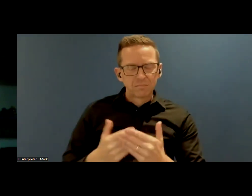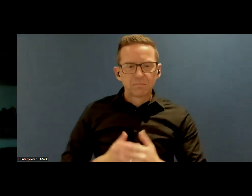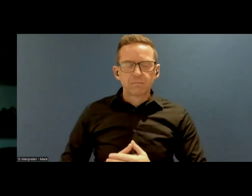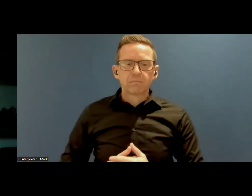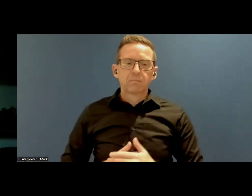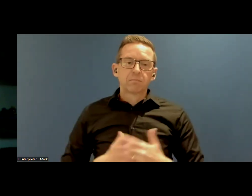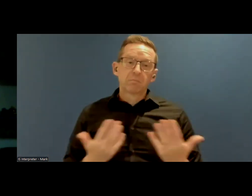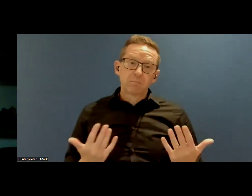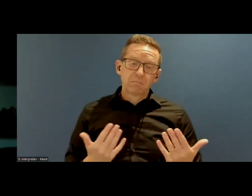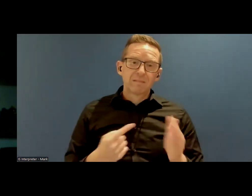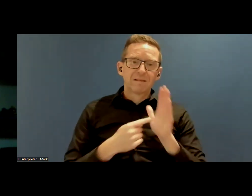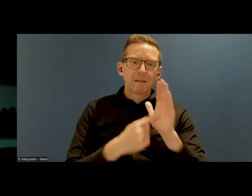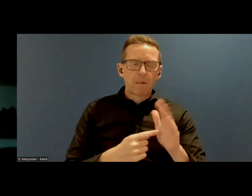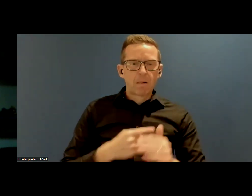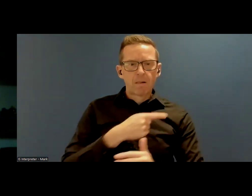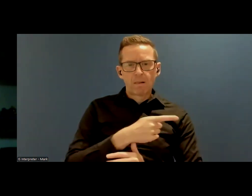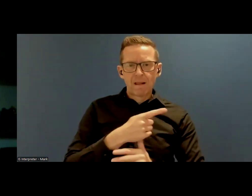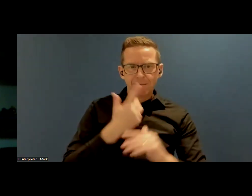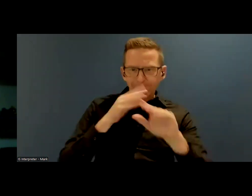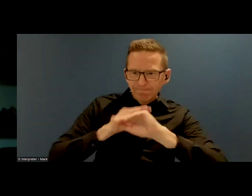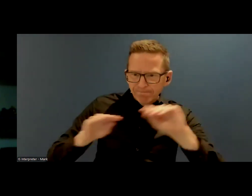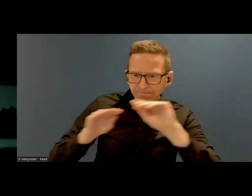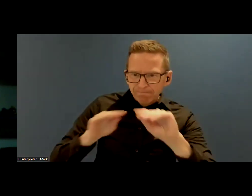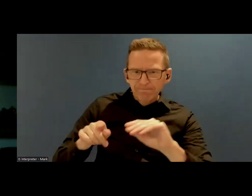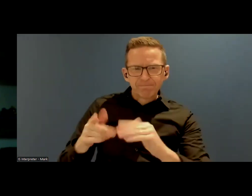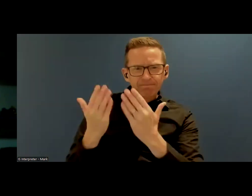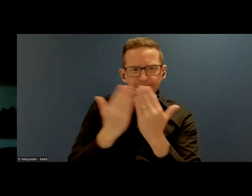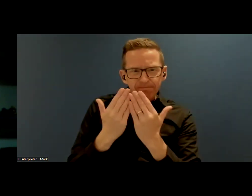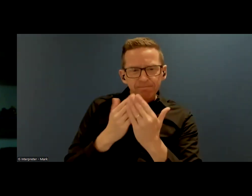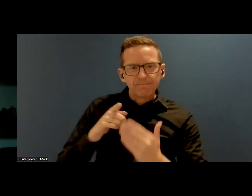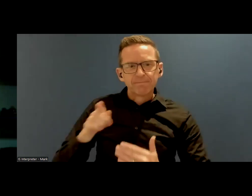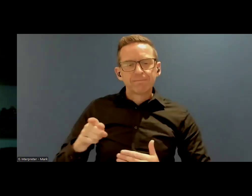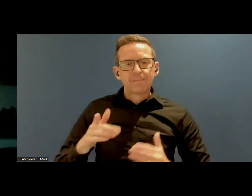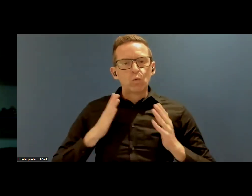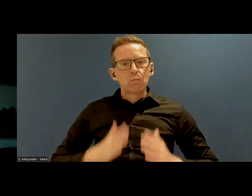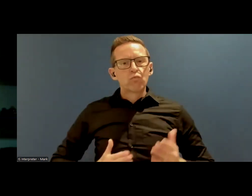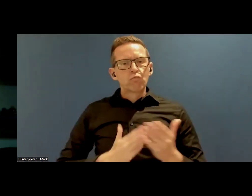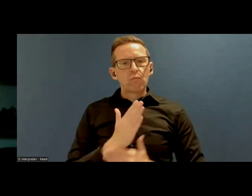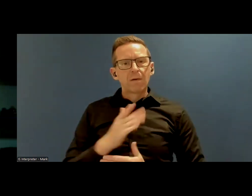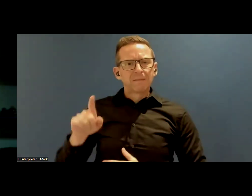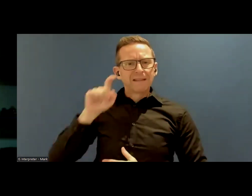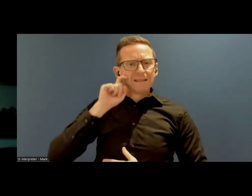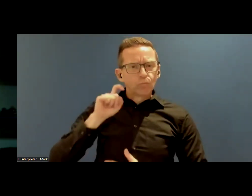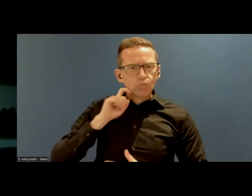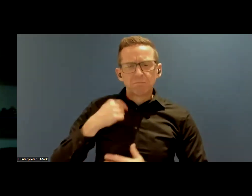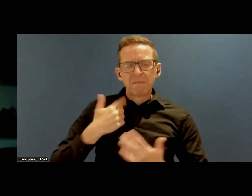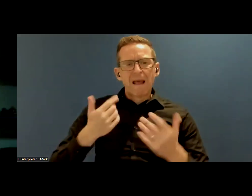example, sexual and reproductive rights. So just recently, less than 5 years ago,